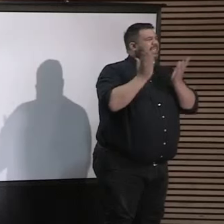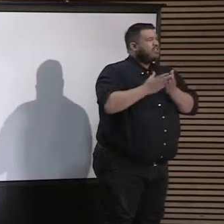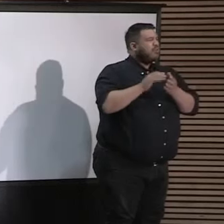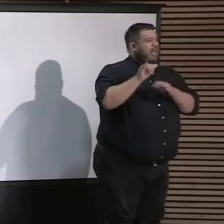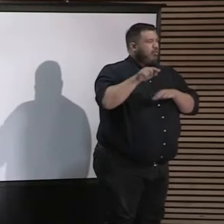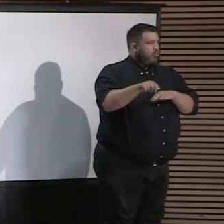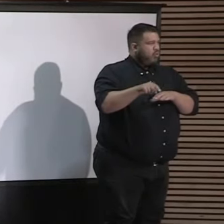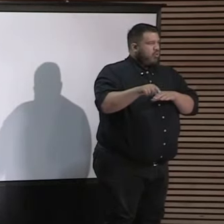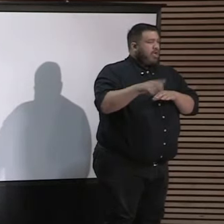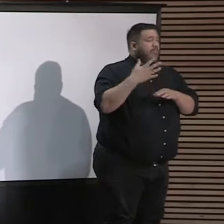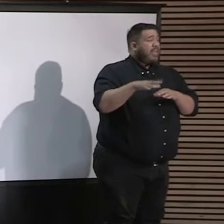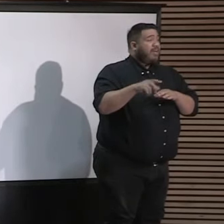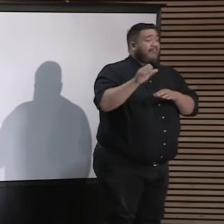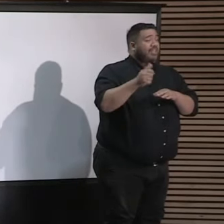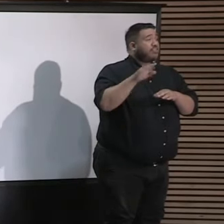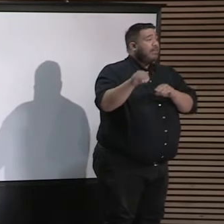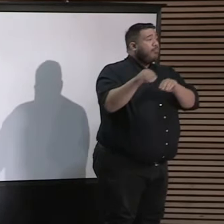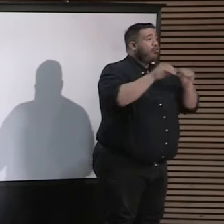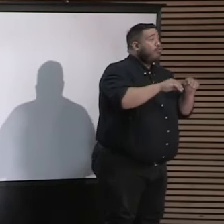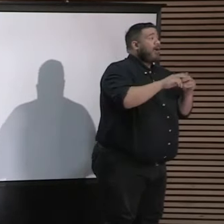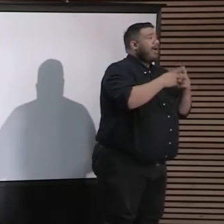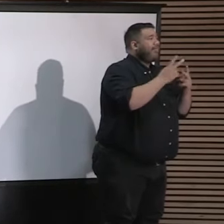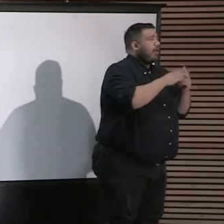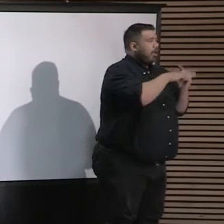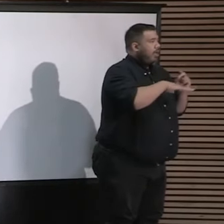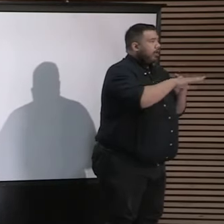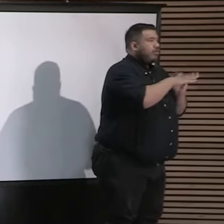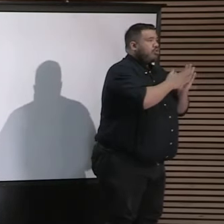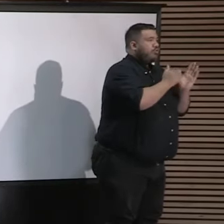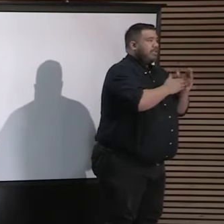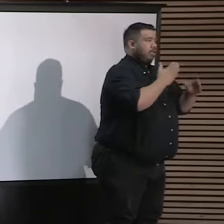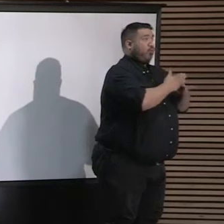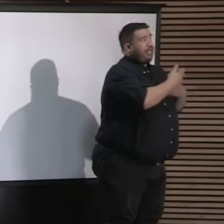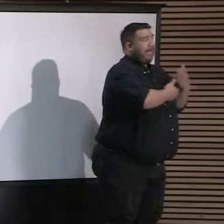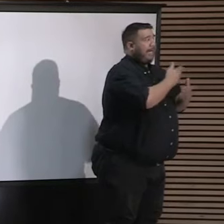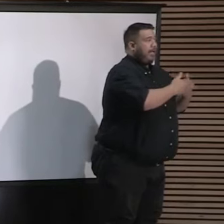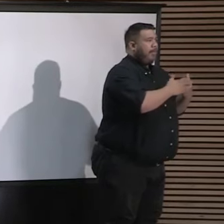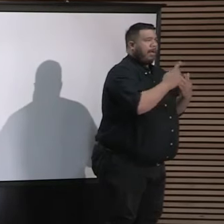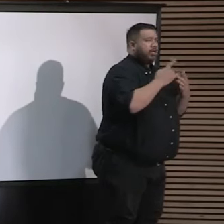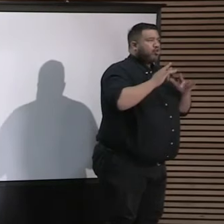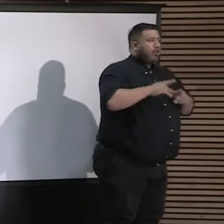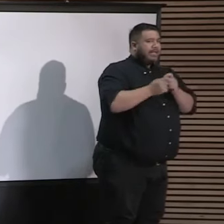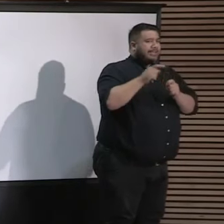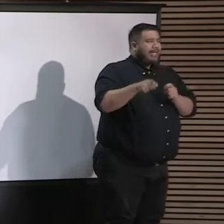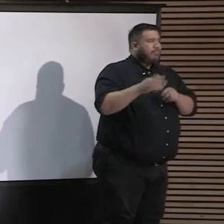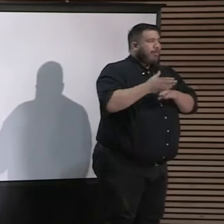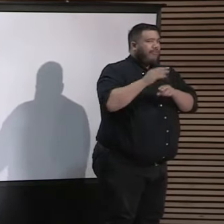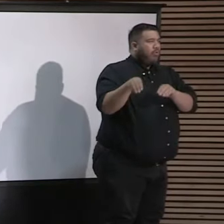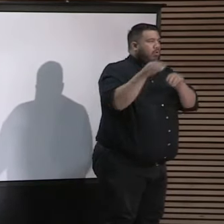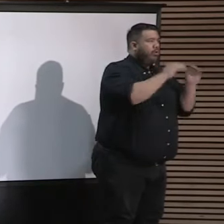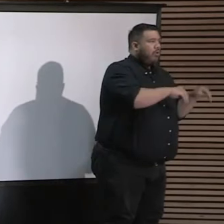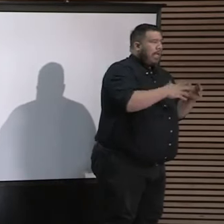without tests to work in other parts of the country. Is that a problem? Look, again, I can look into that, but I can tell you